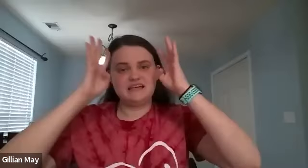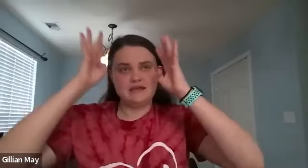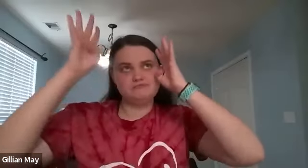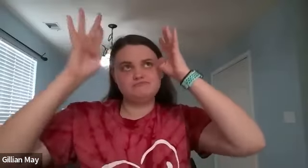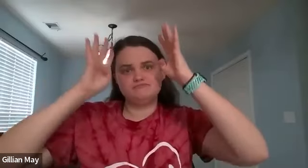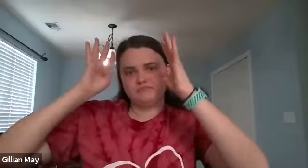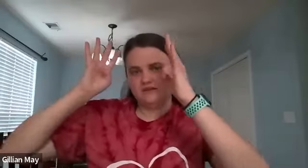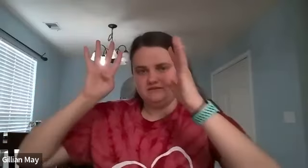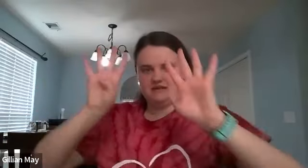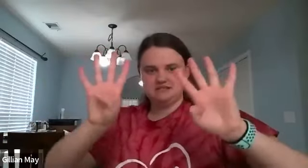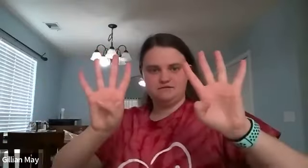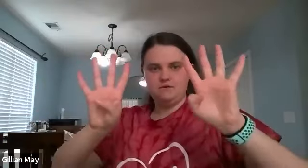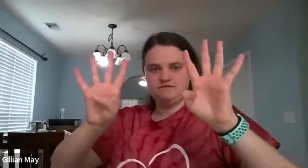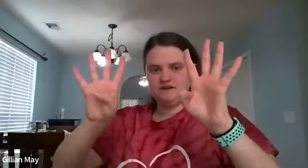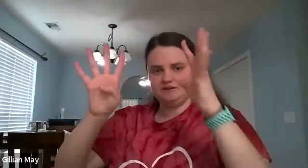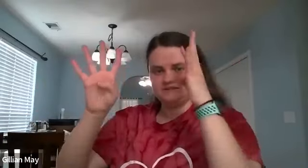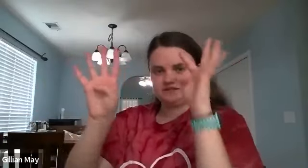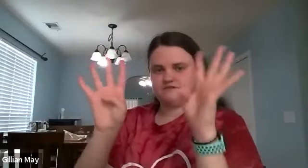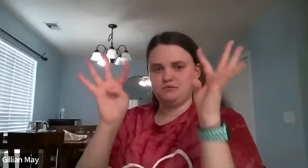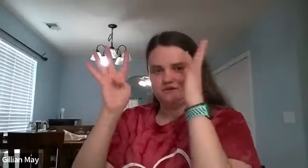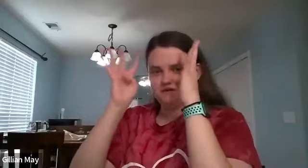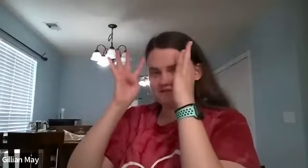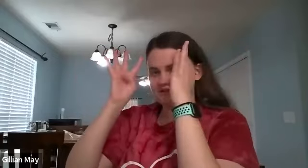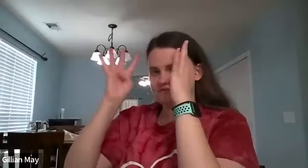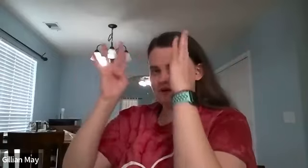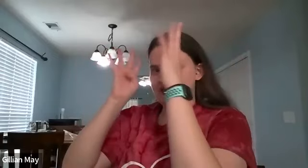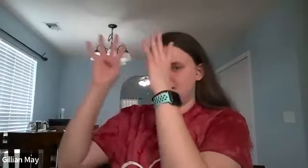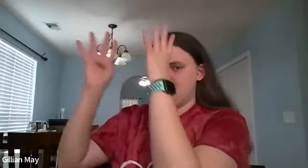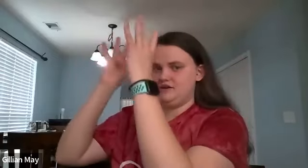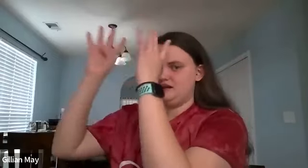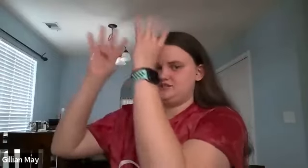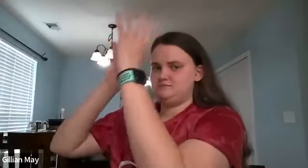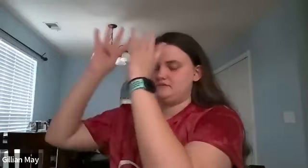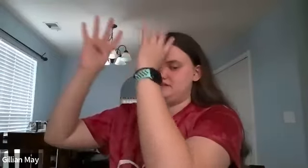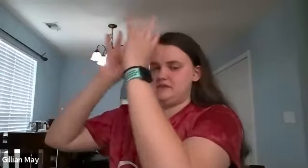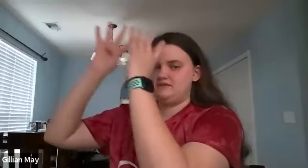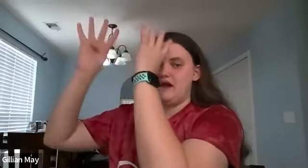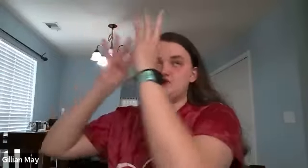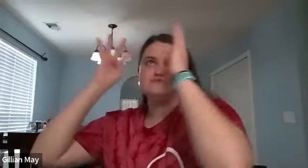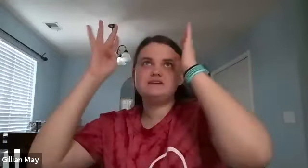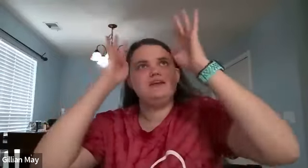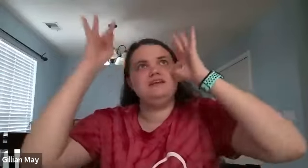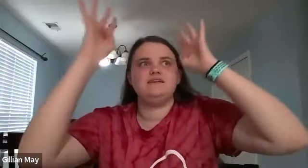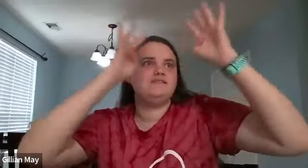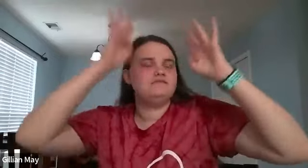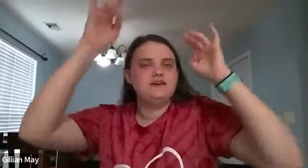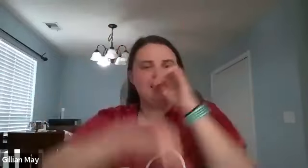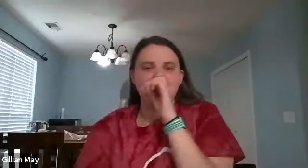like, it's 4 fingers. You have the pointer fingers near your foreheads, and then you kind of just bounce them out. Yeah, creative. And